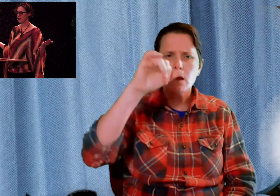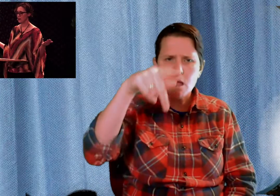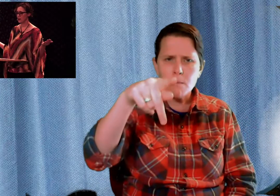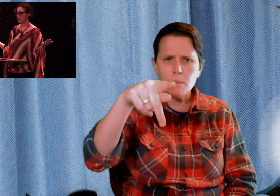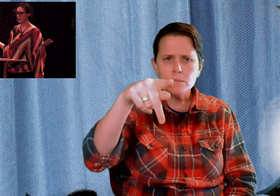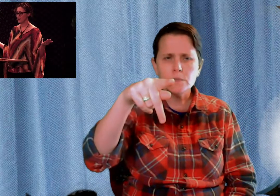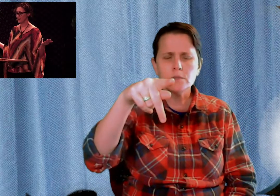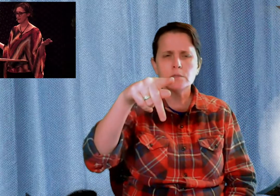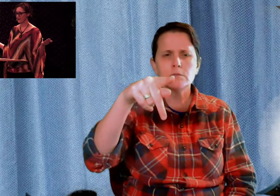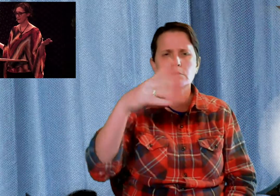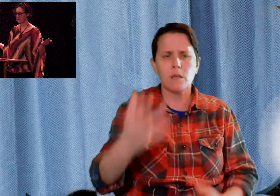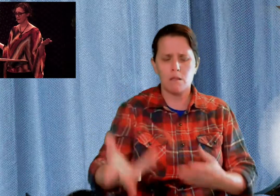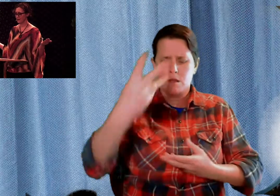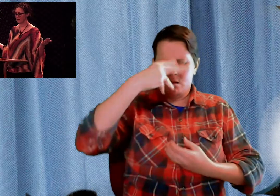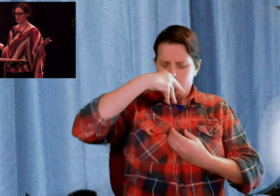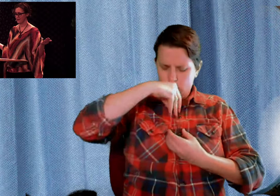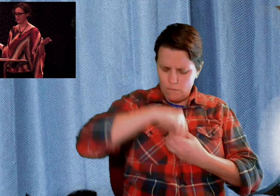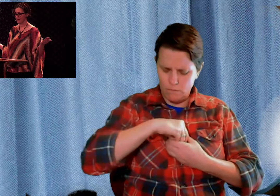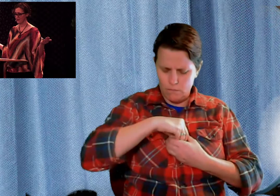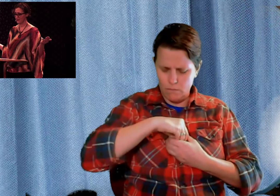landing in your heart.